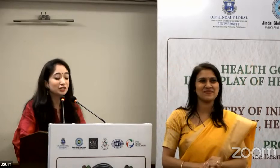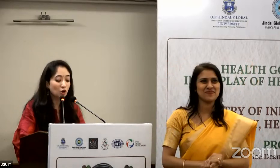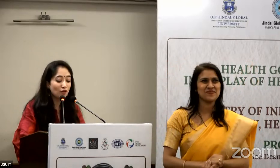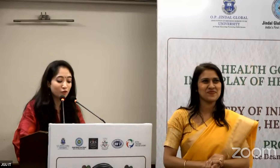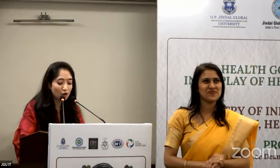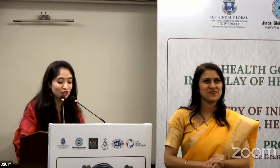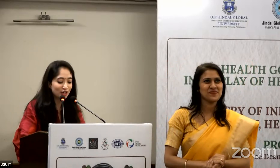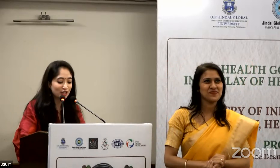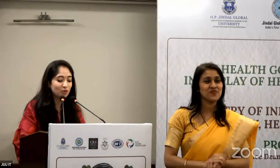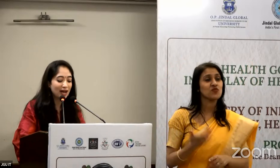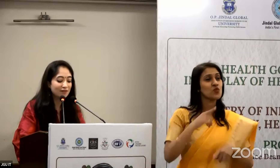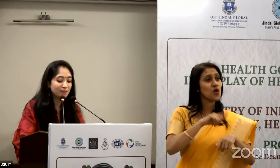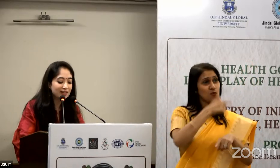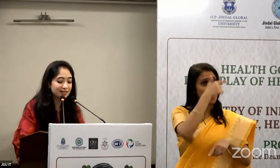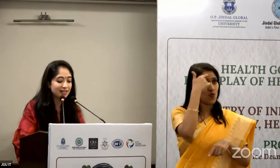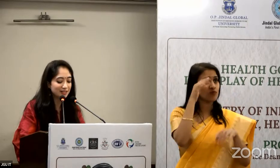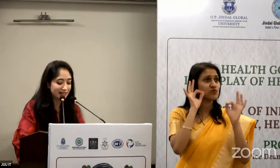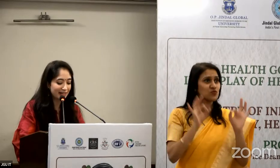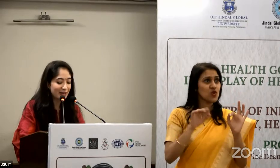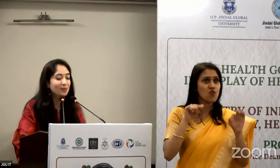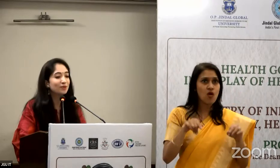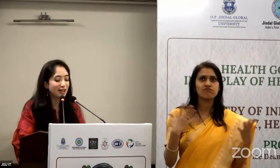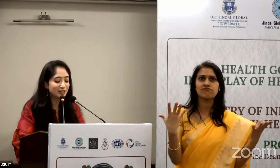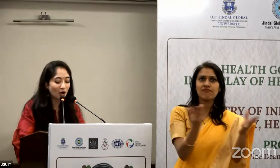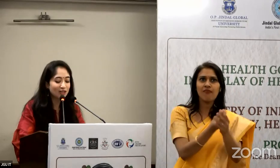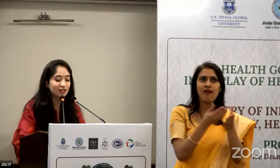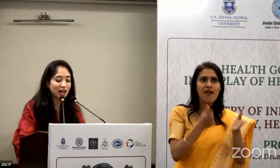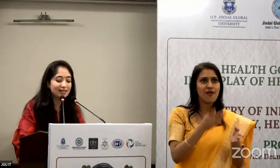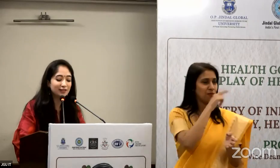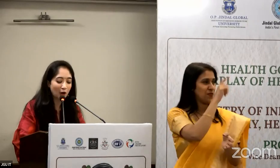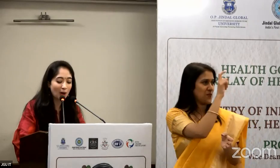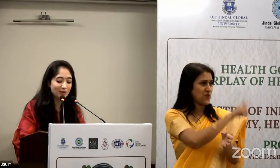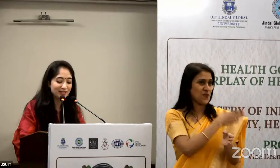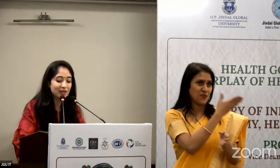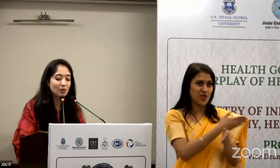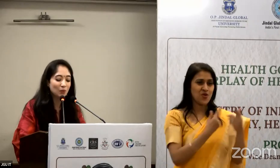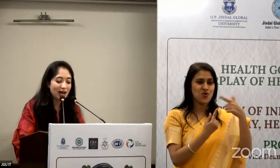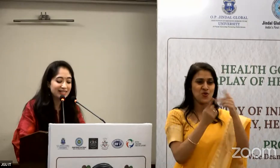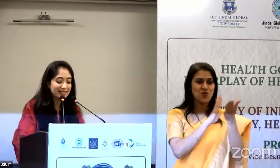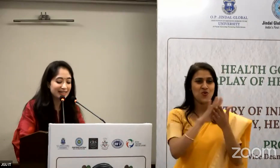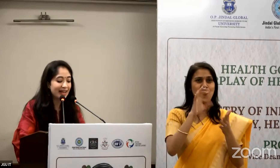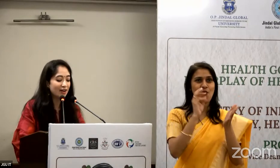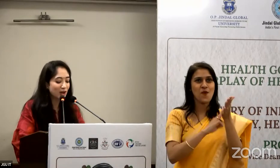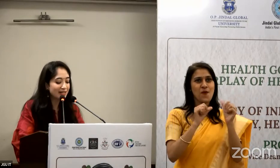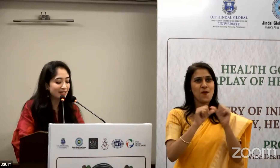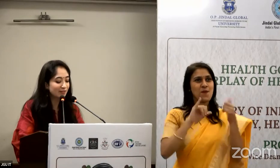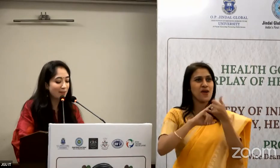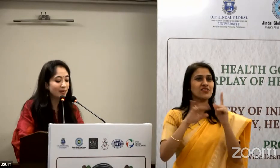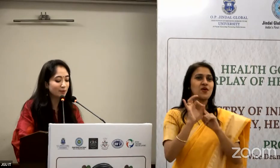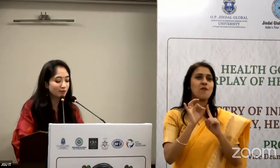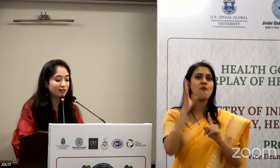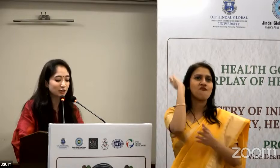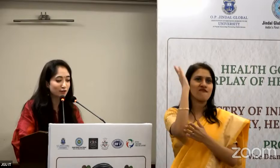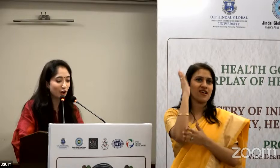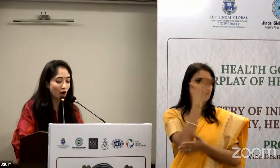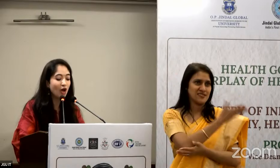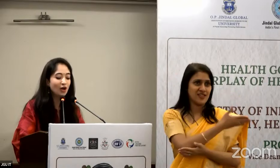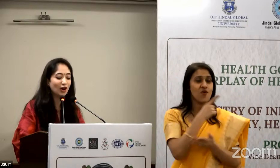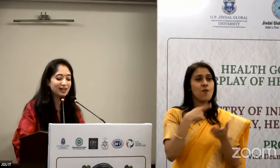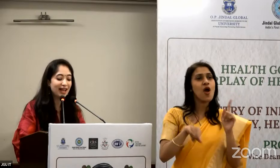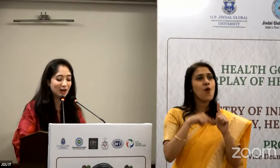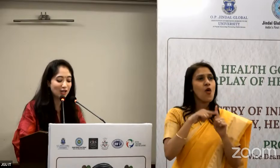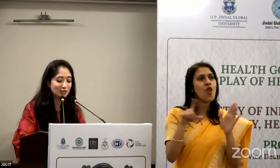We are so fortunate to have amongst us today Professor Dr. Chantal Thomas, Vice Dean and Gladys Family Professor of